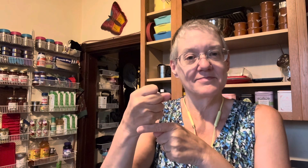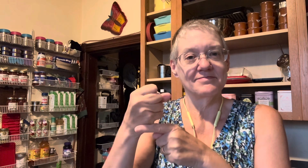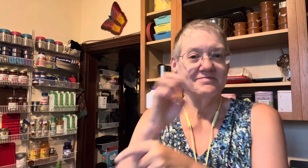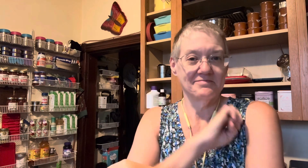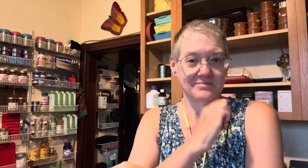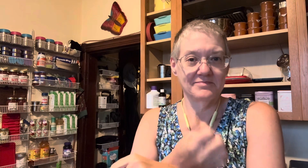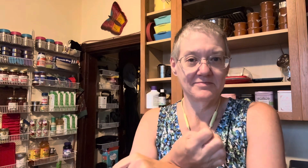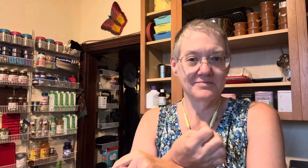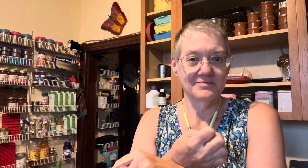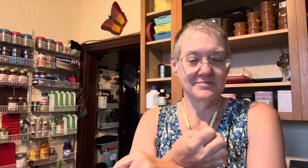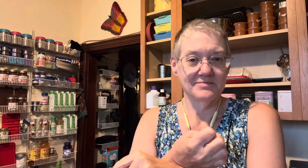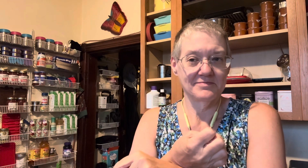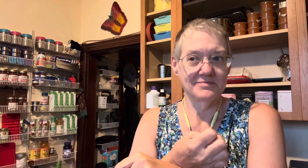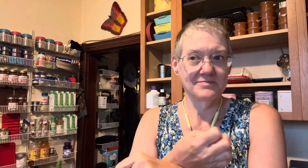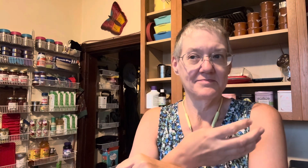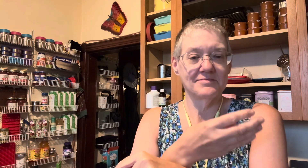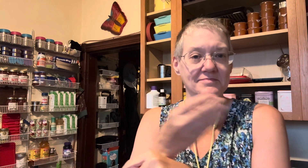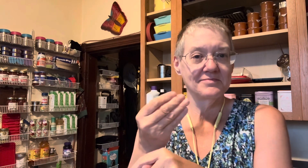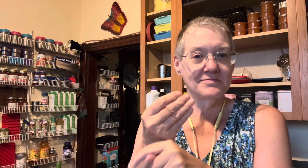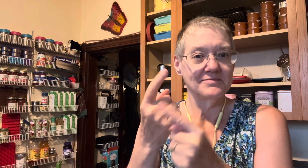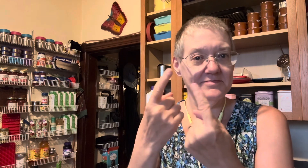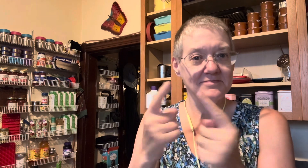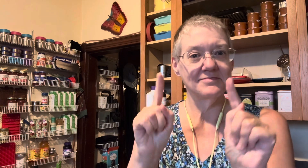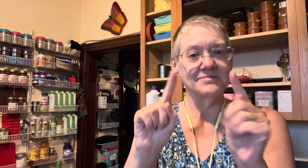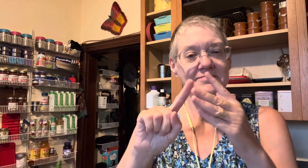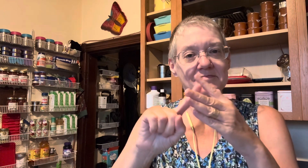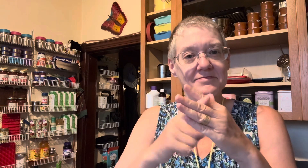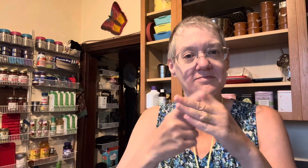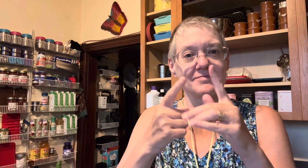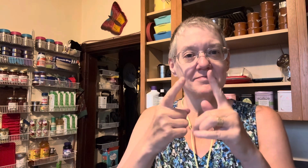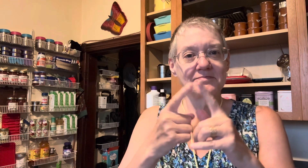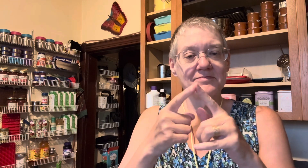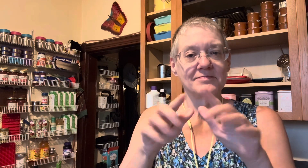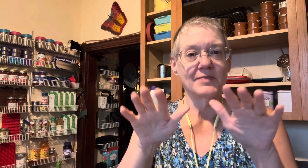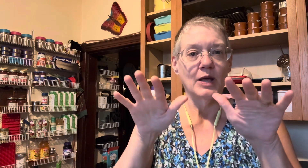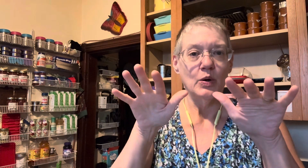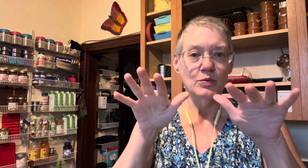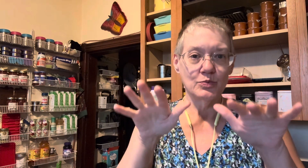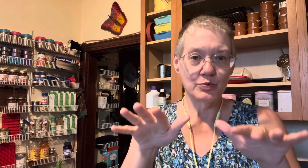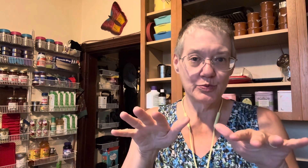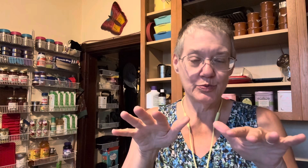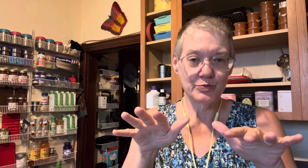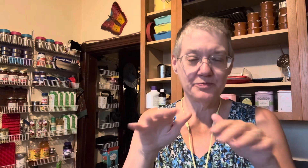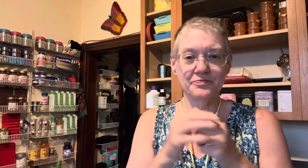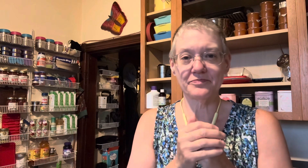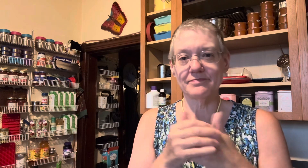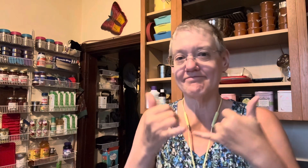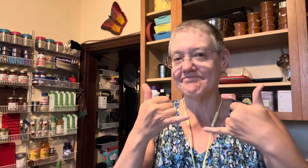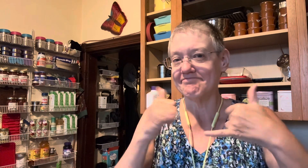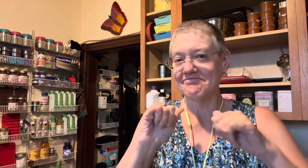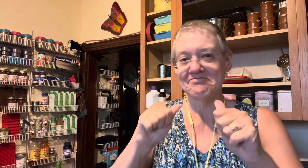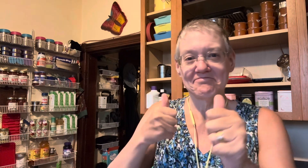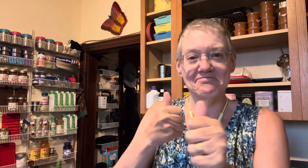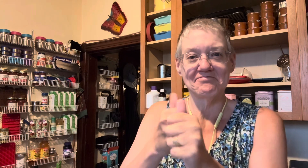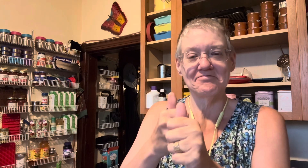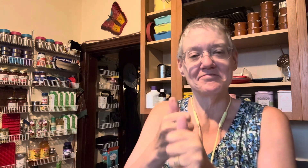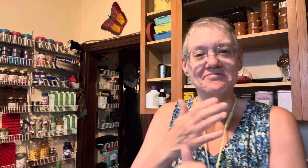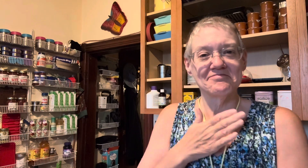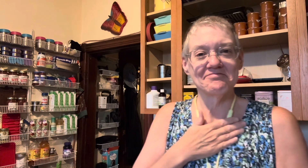Number one, my body's out of energy. And I can finally start to have some downtime. I'm